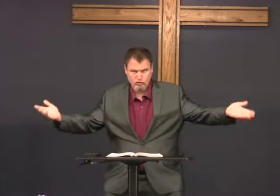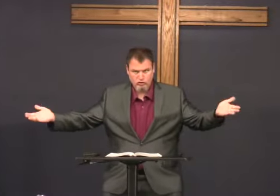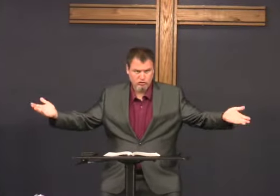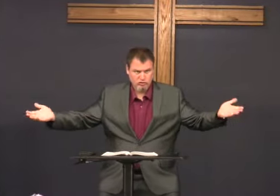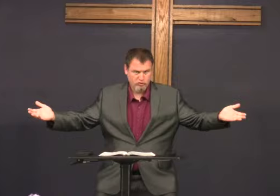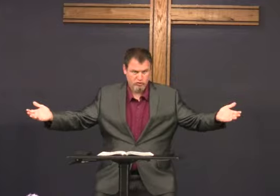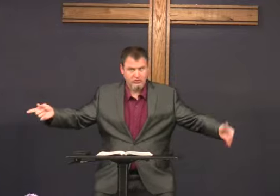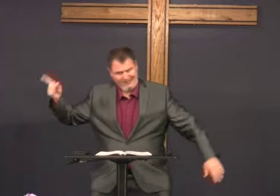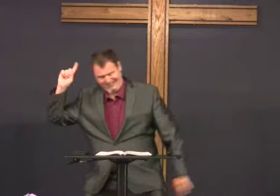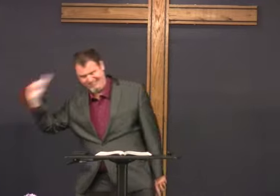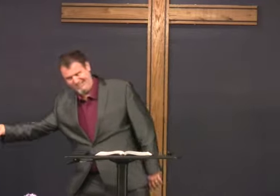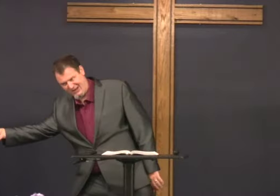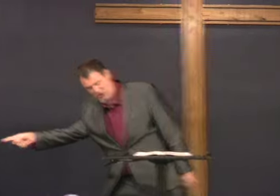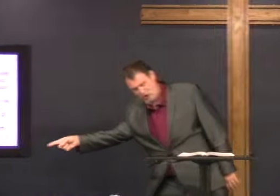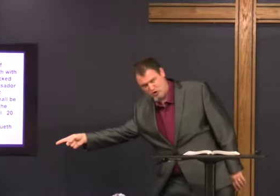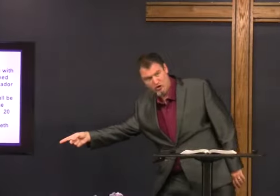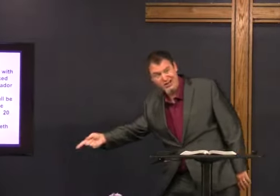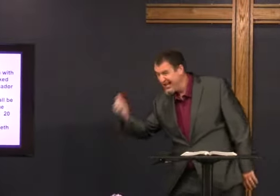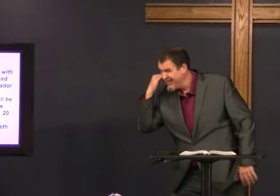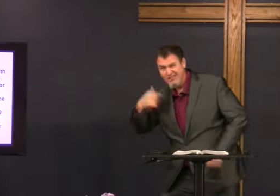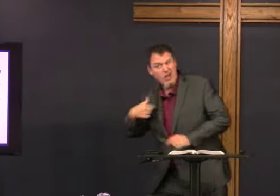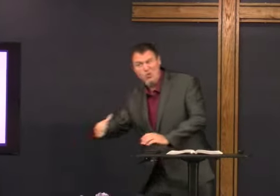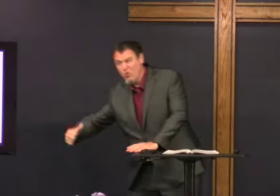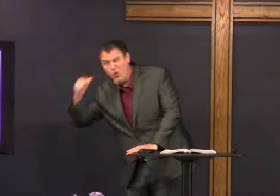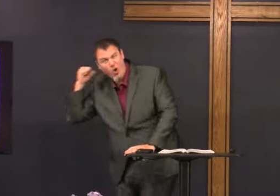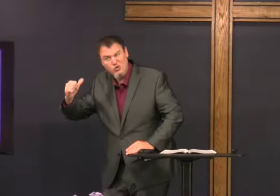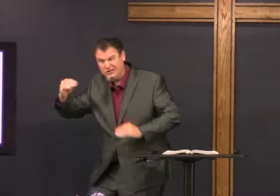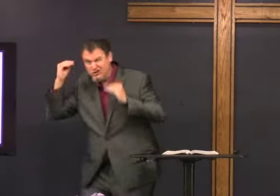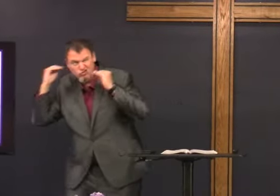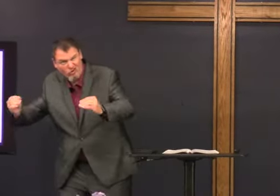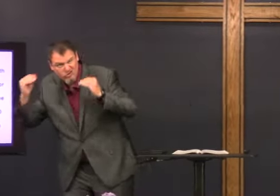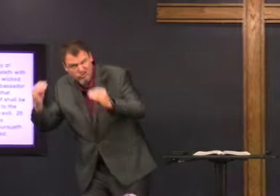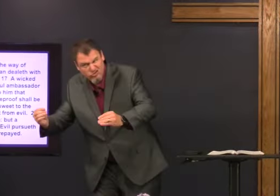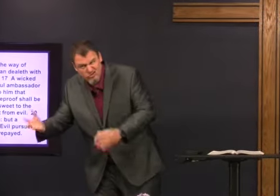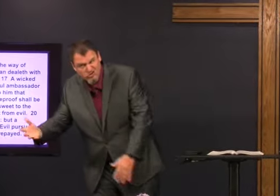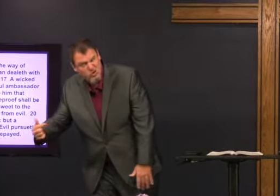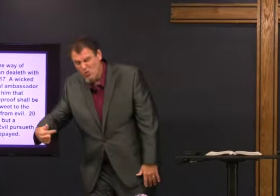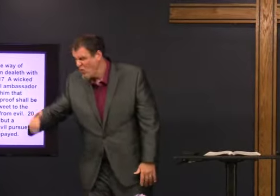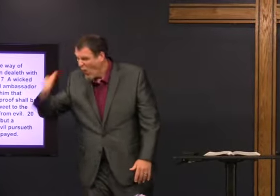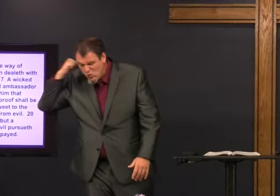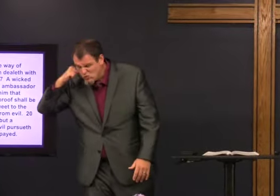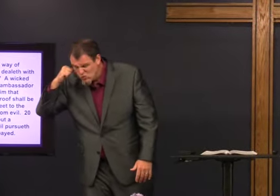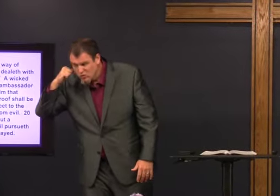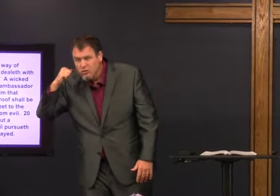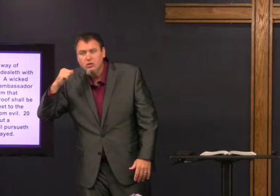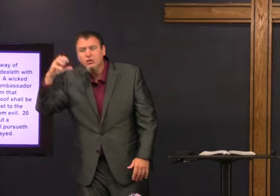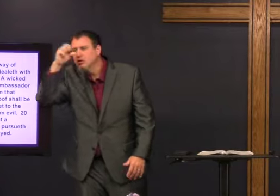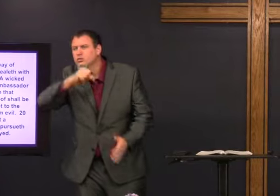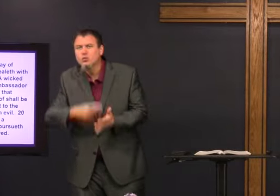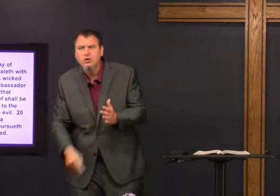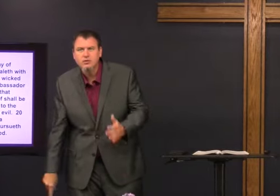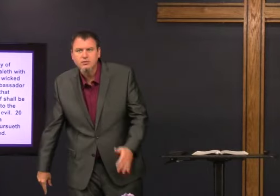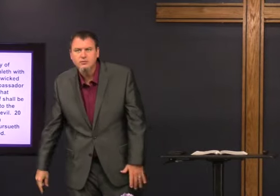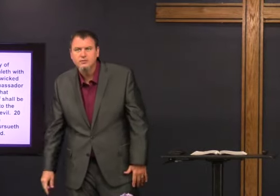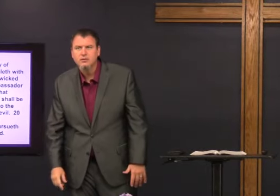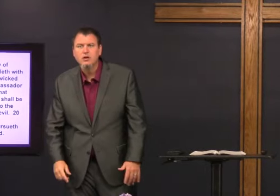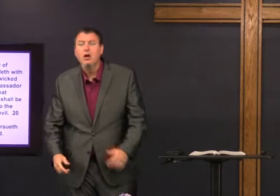Now, again, which you want? A person who won't listen to teaching? Guess